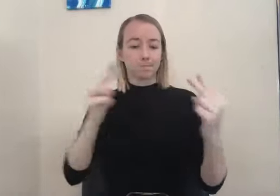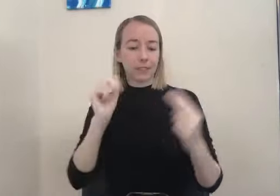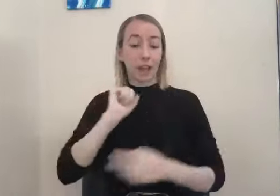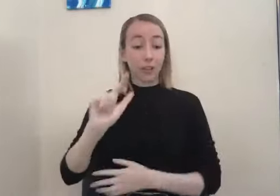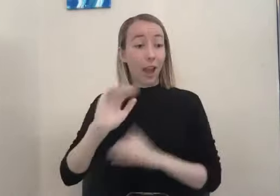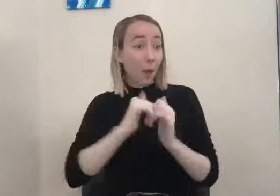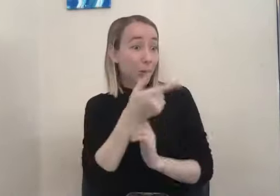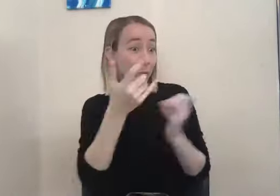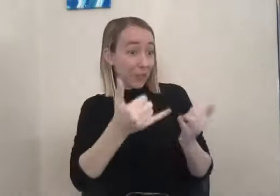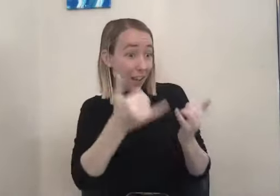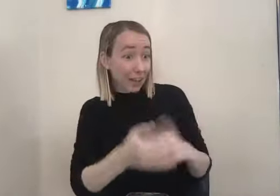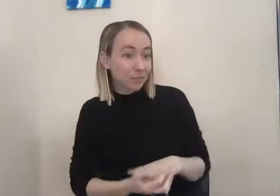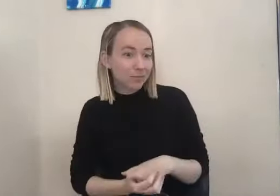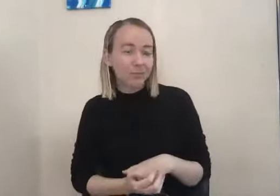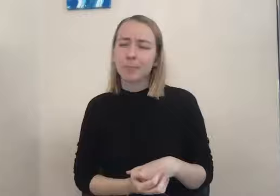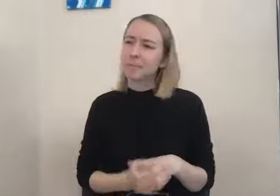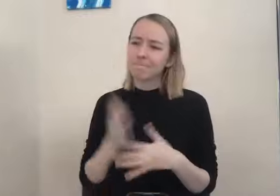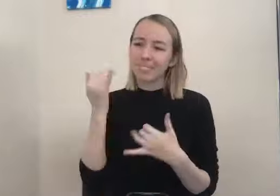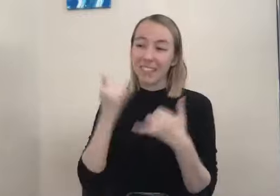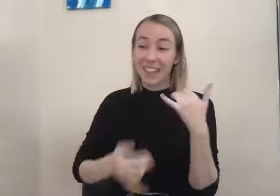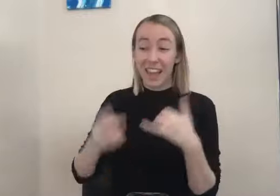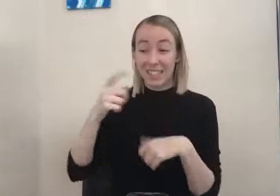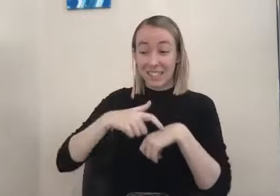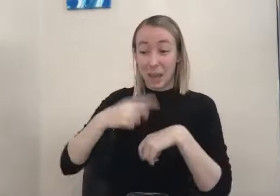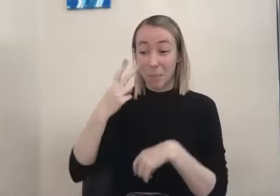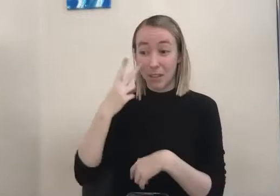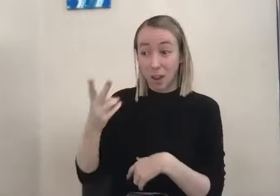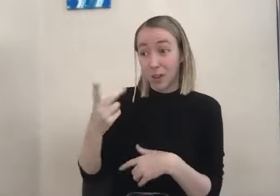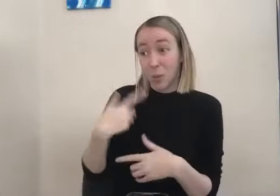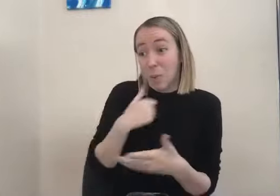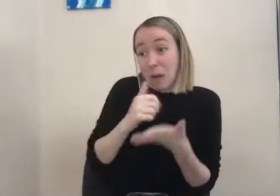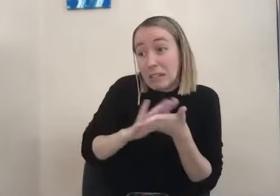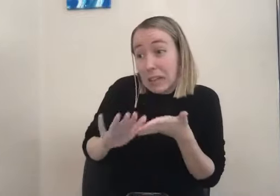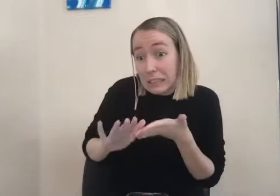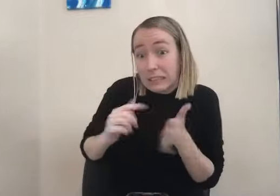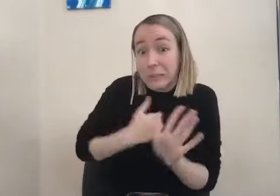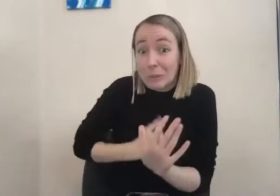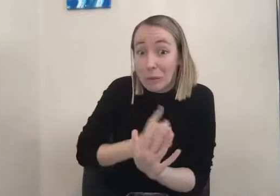into my life at any point in time. I had no compassion for anything. I